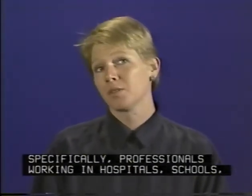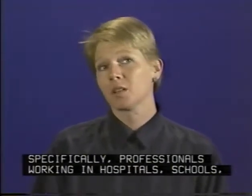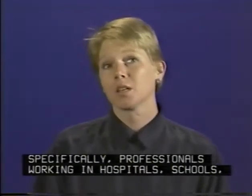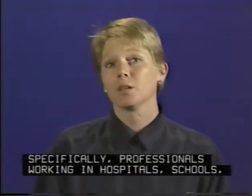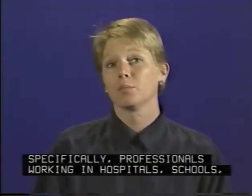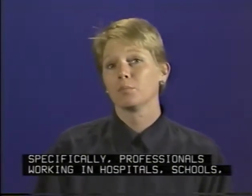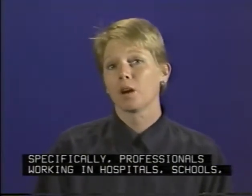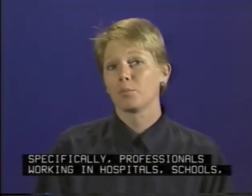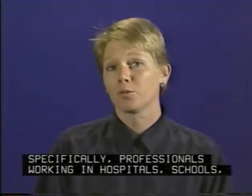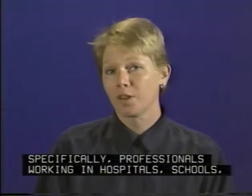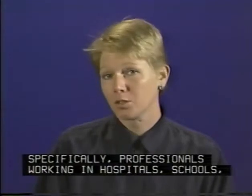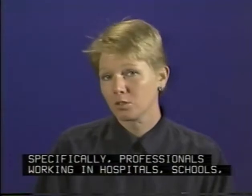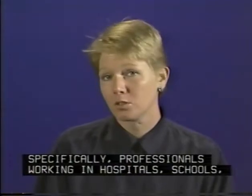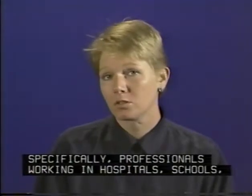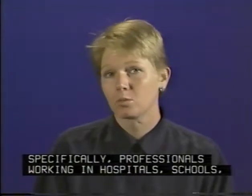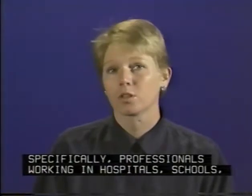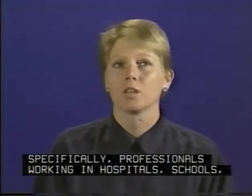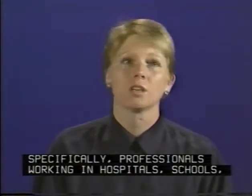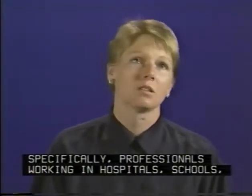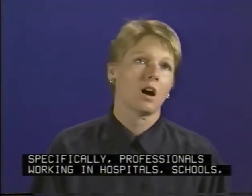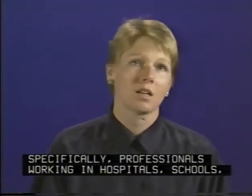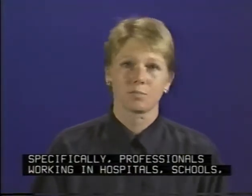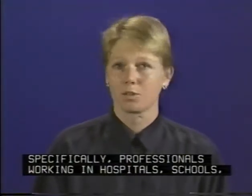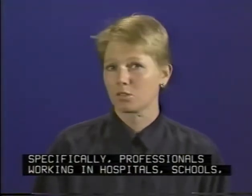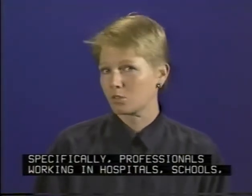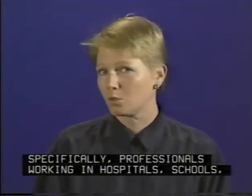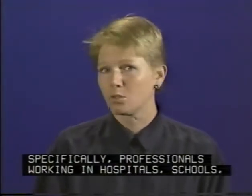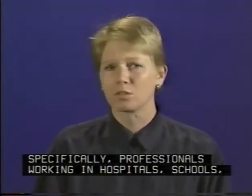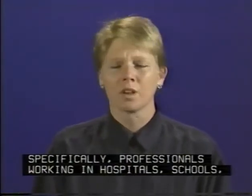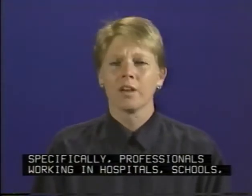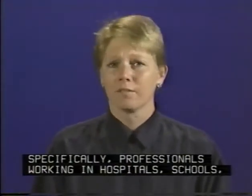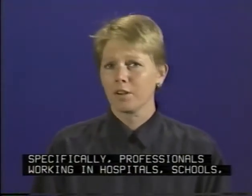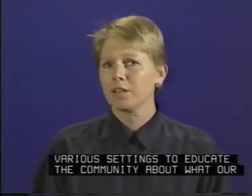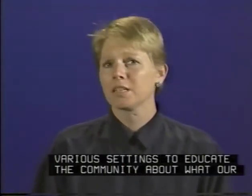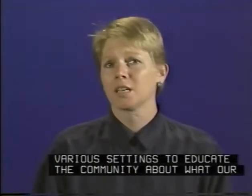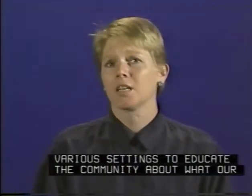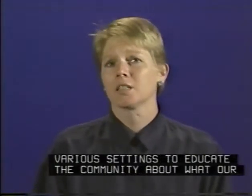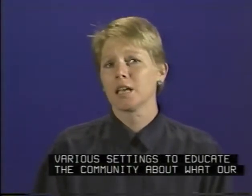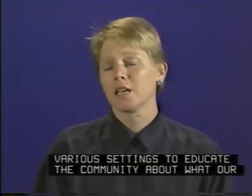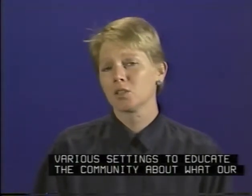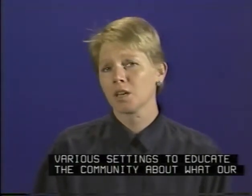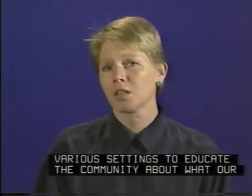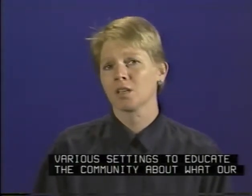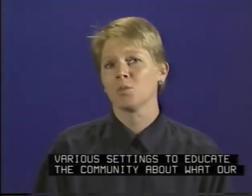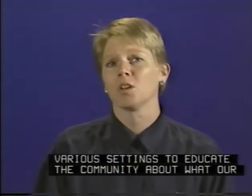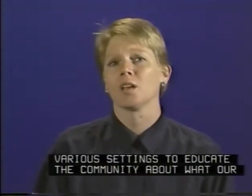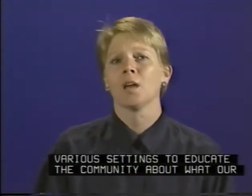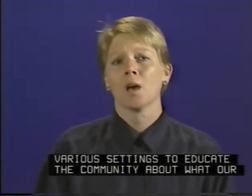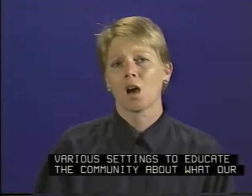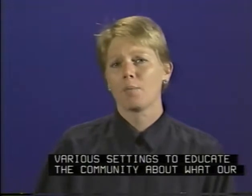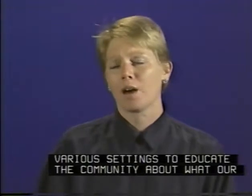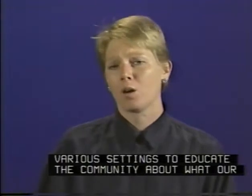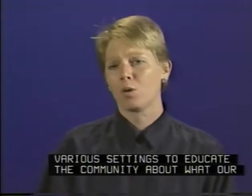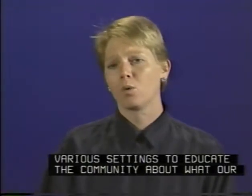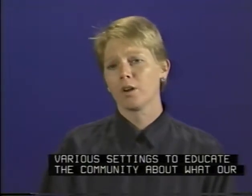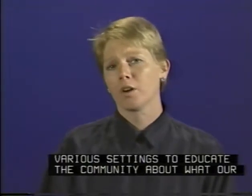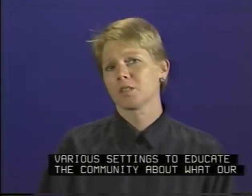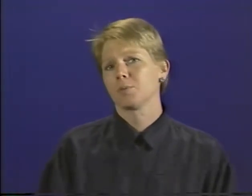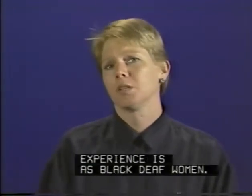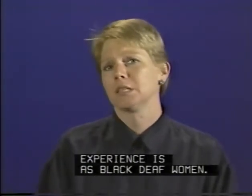specifically professionals working in hospitals, schools, various settings to educate the community about what our experience